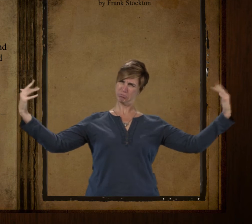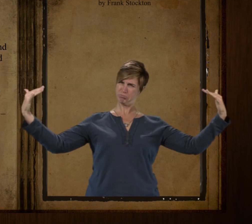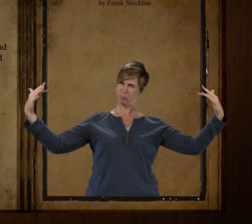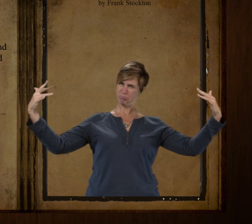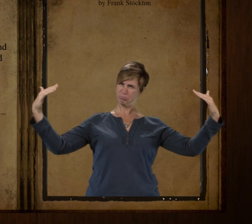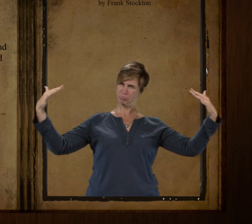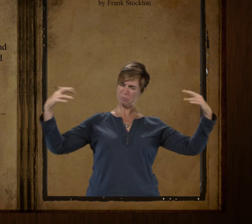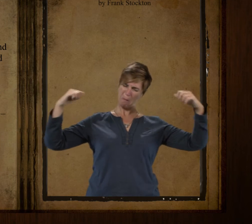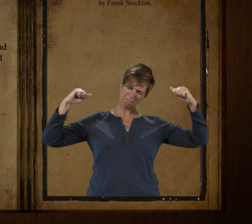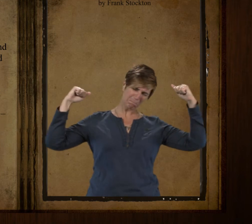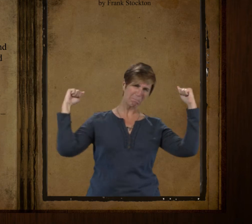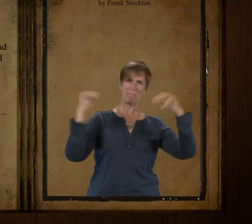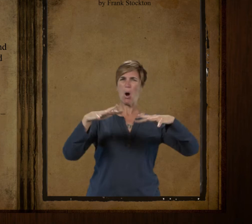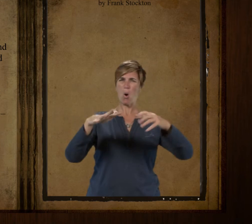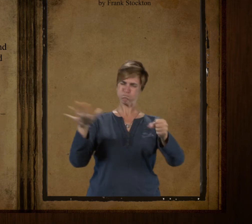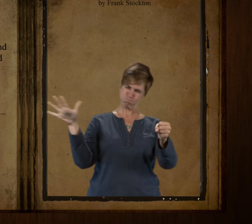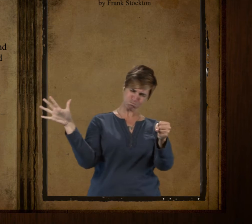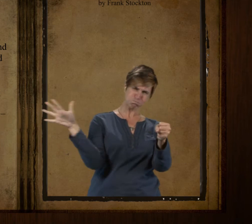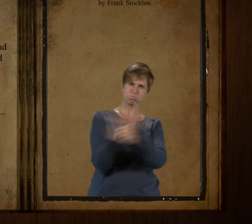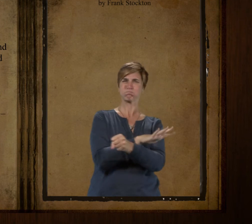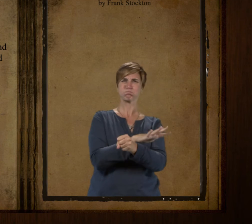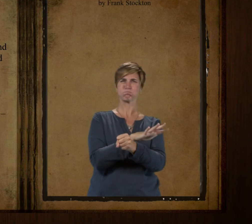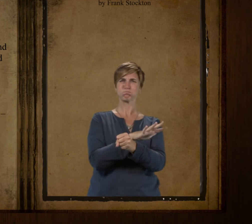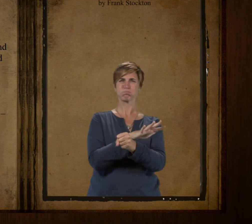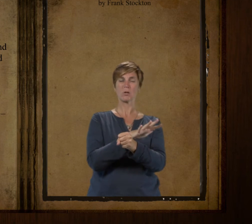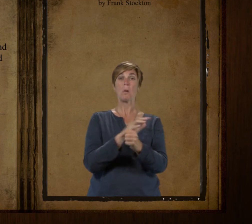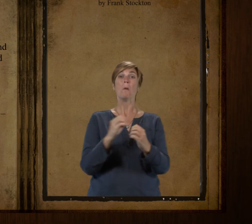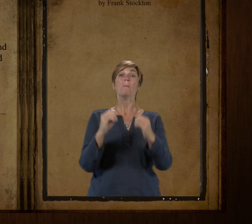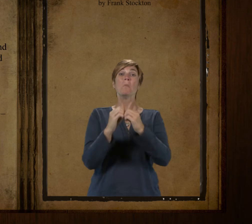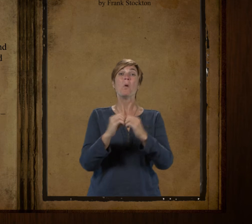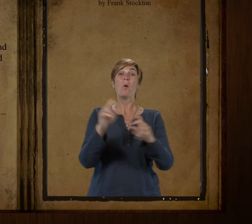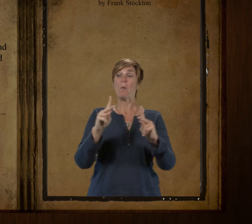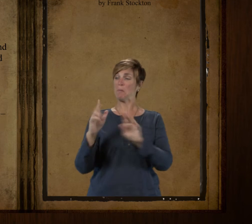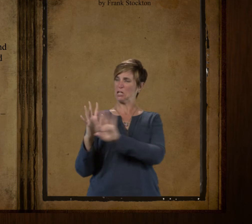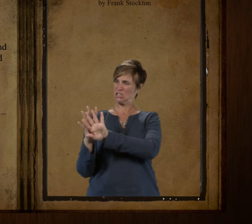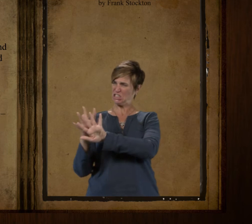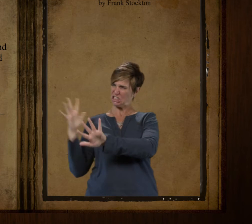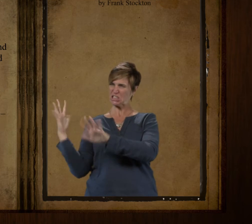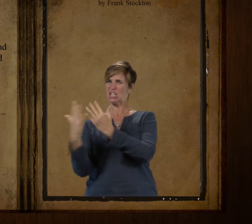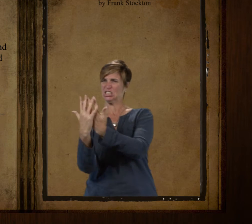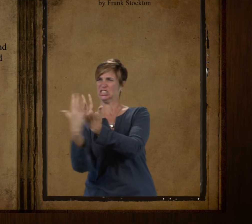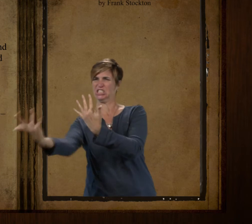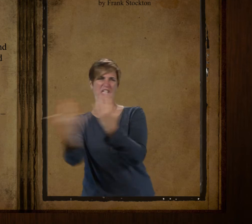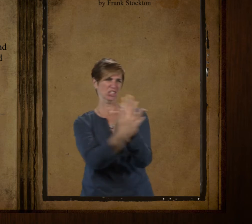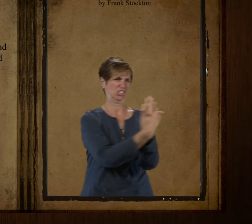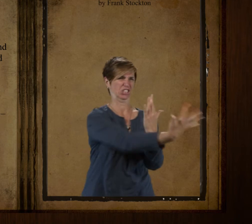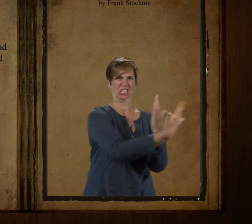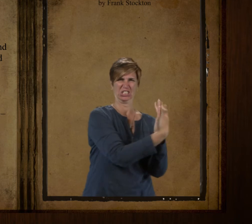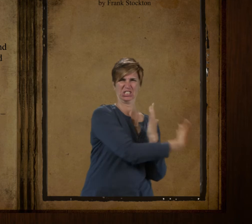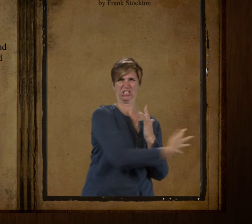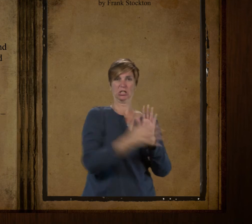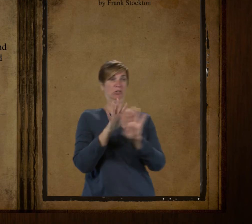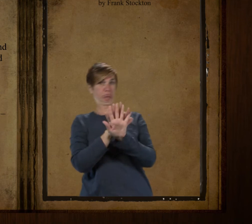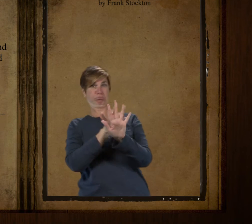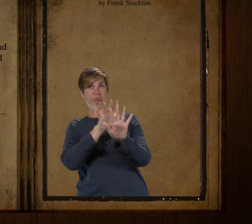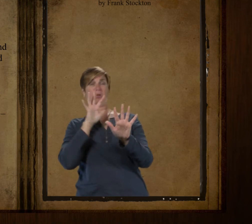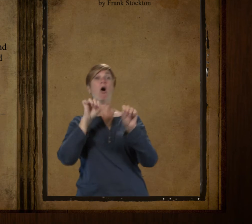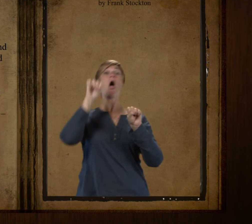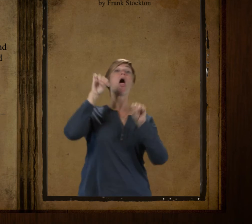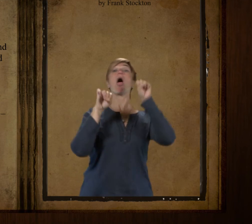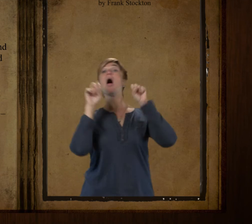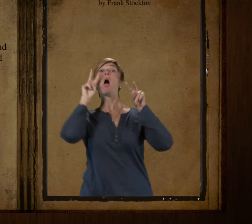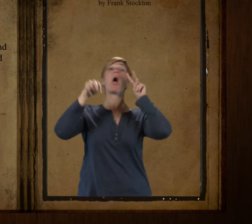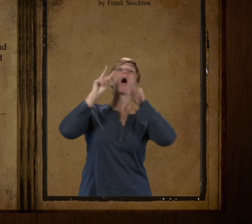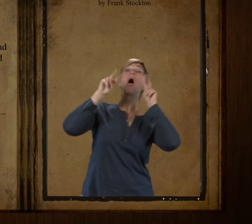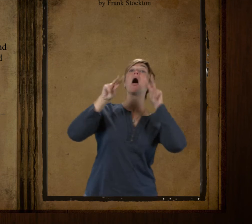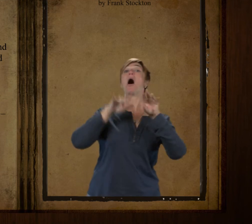arena, and crowds, unable to gain admittance, massed themselves against its outside walls.